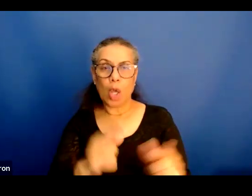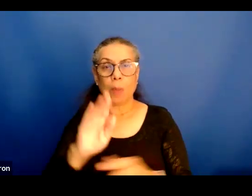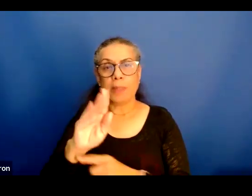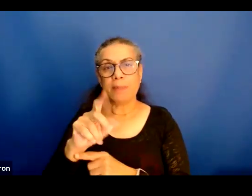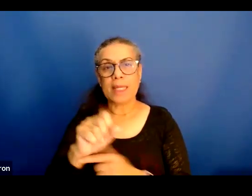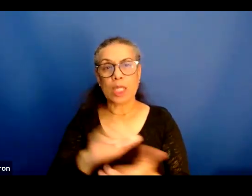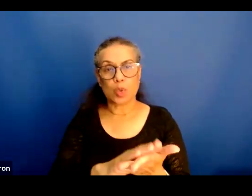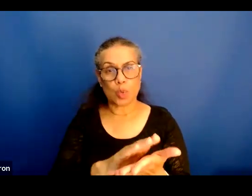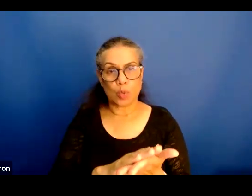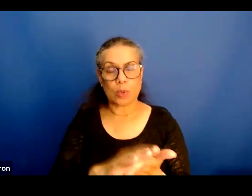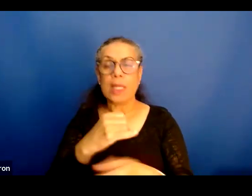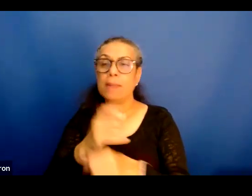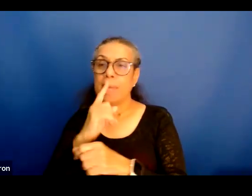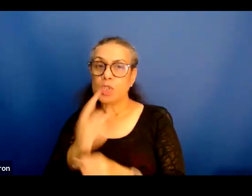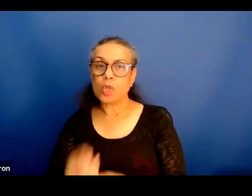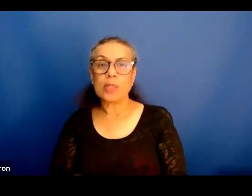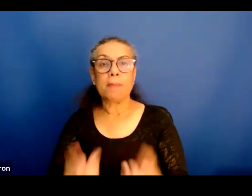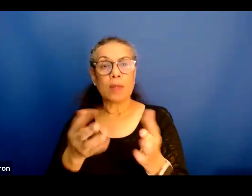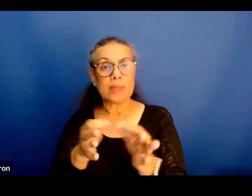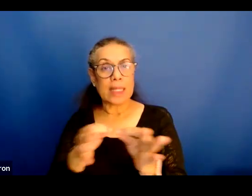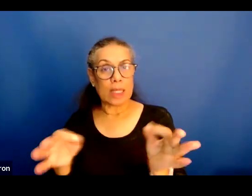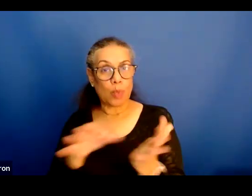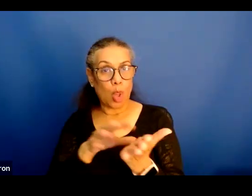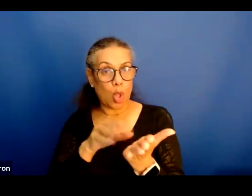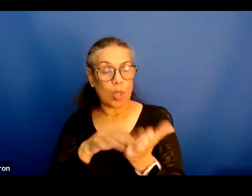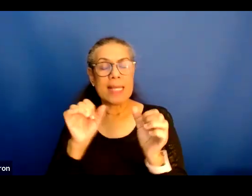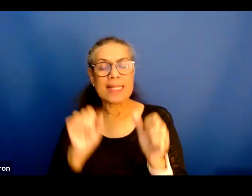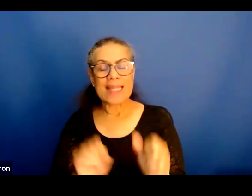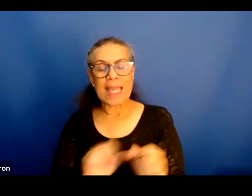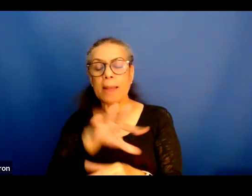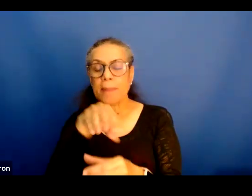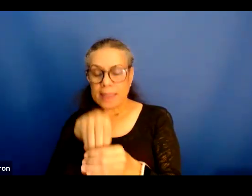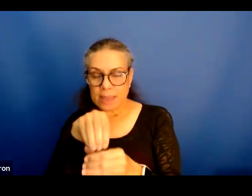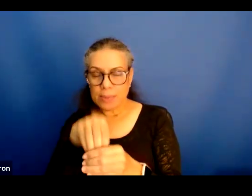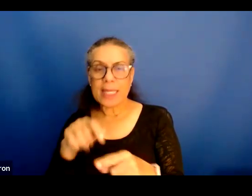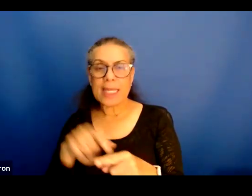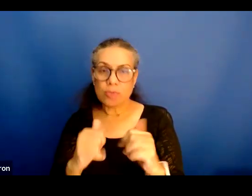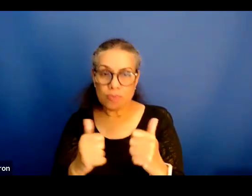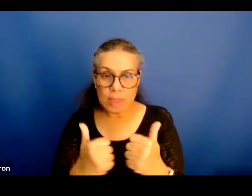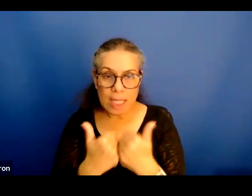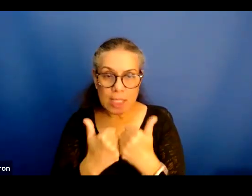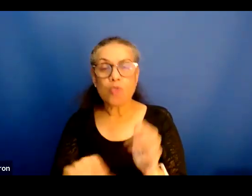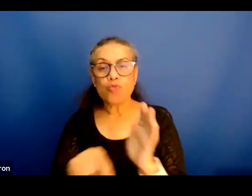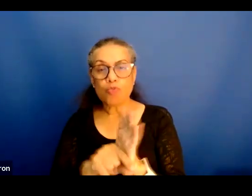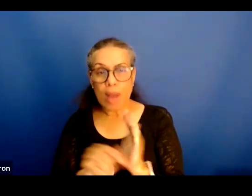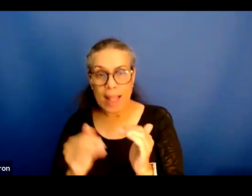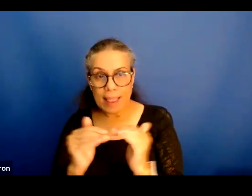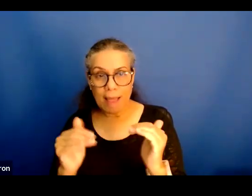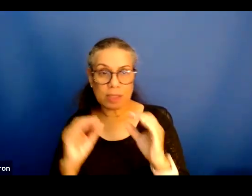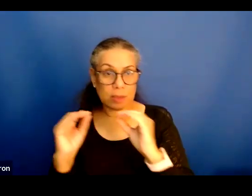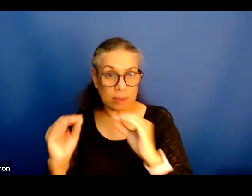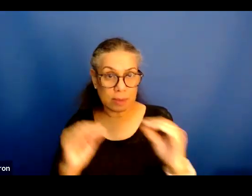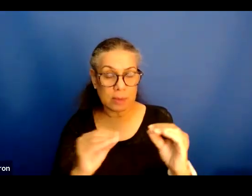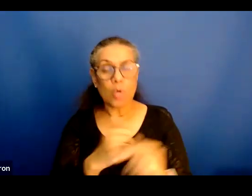School, ensuring that multilingual learners can carefully participate in rigorous grade level instruction with